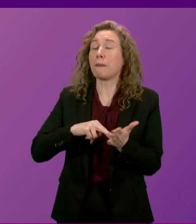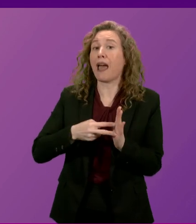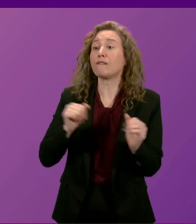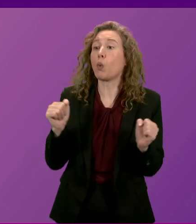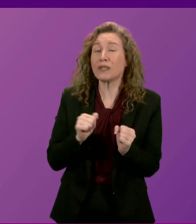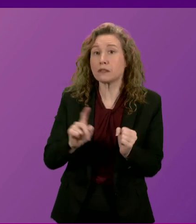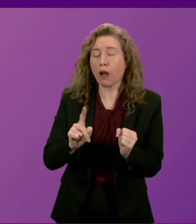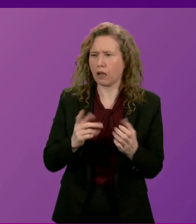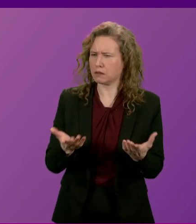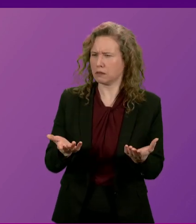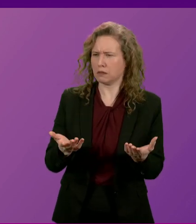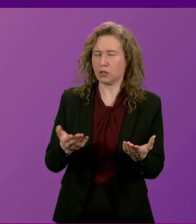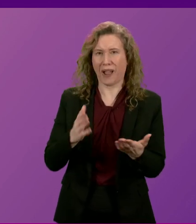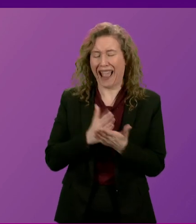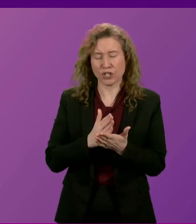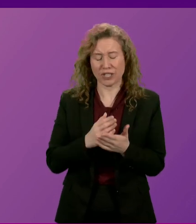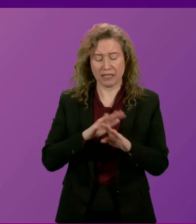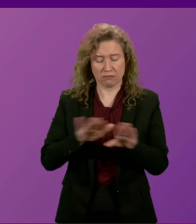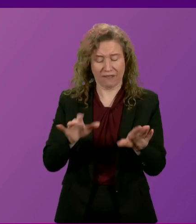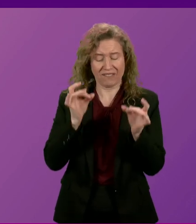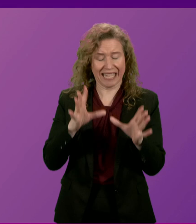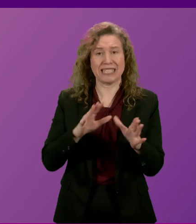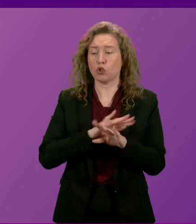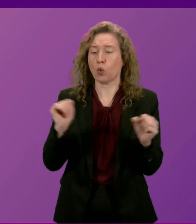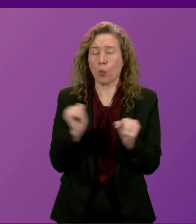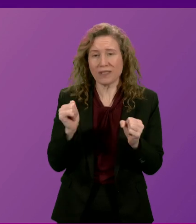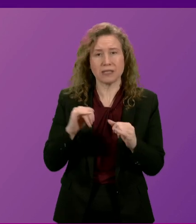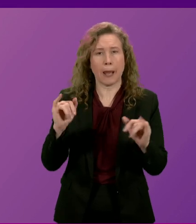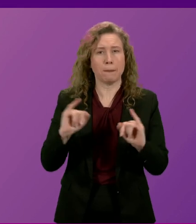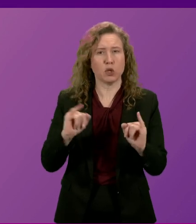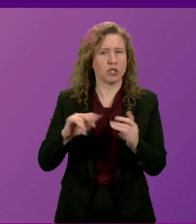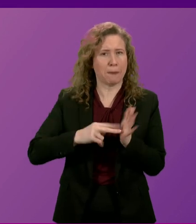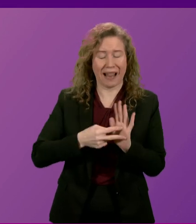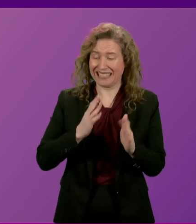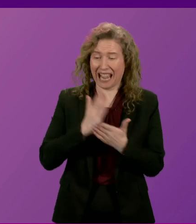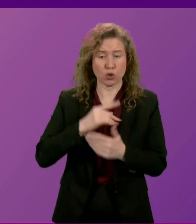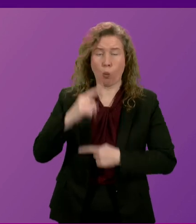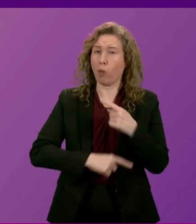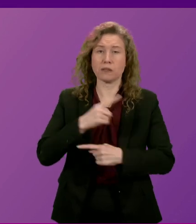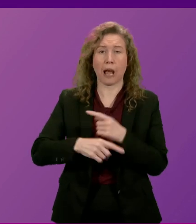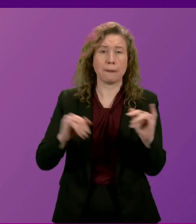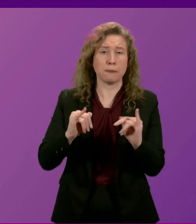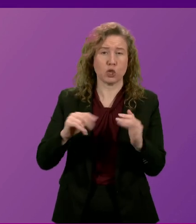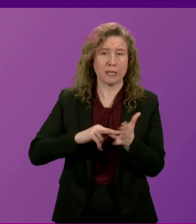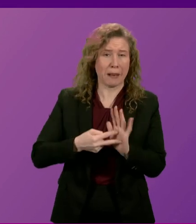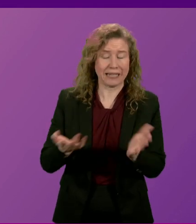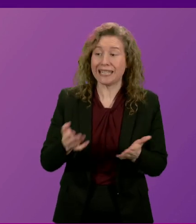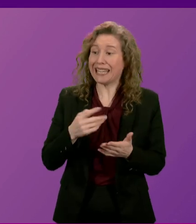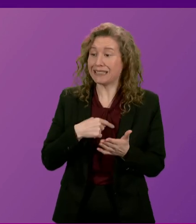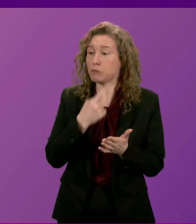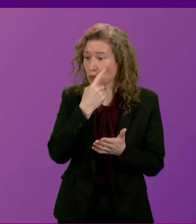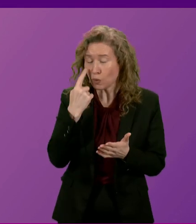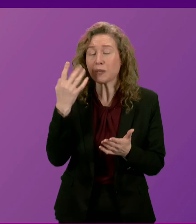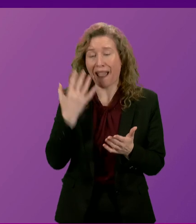supposedly moving to year-round surge planning, which, despite what the Health Secretary says, proves that we have a crisis in